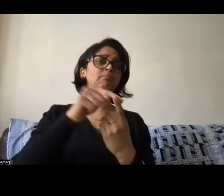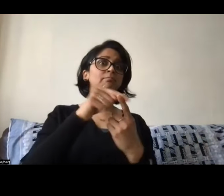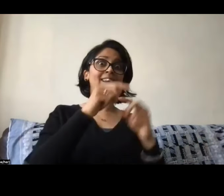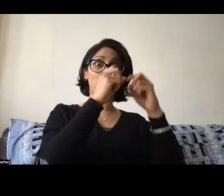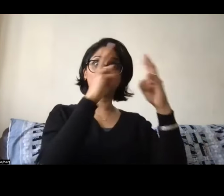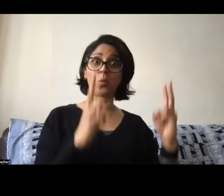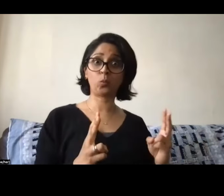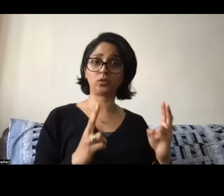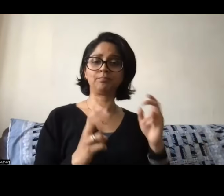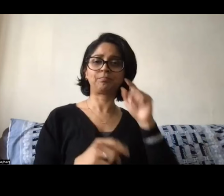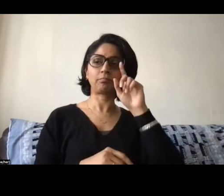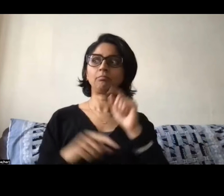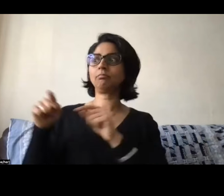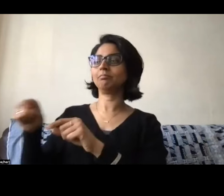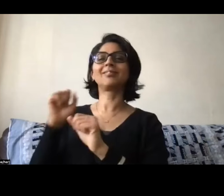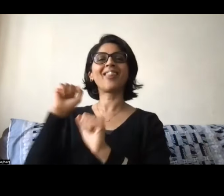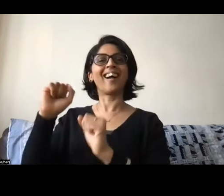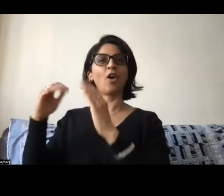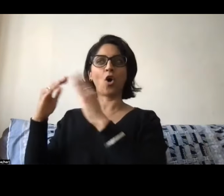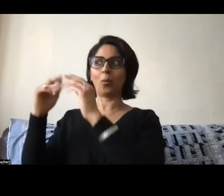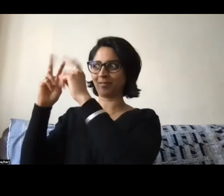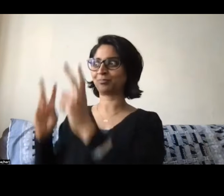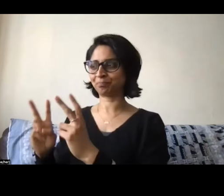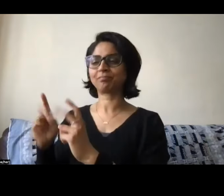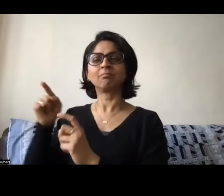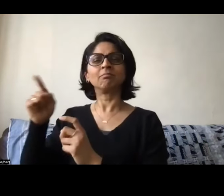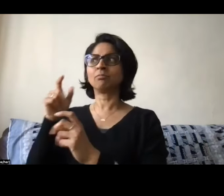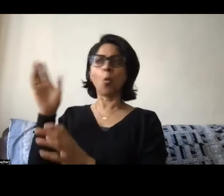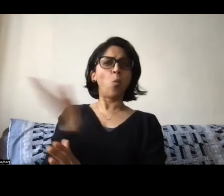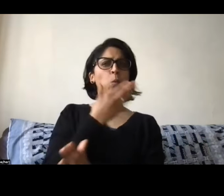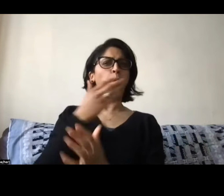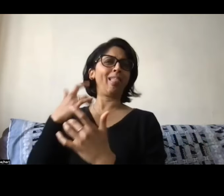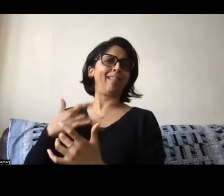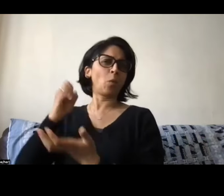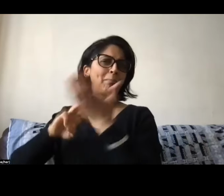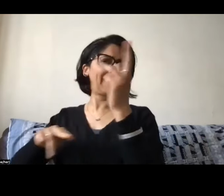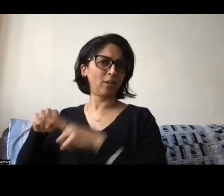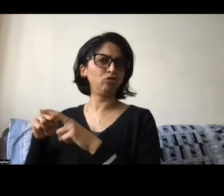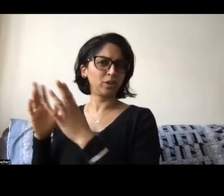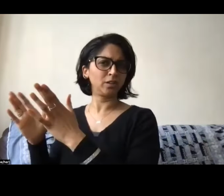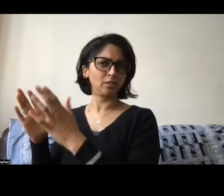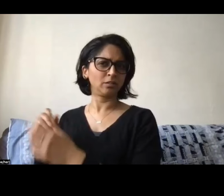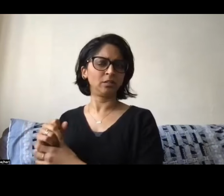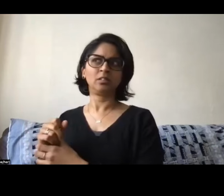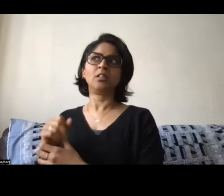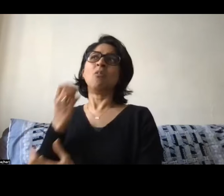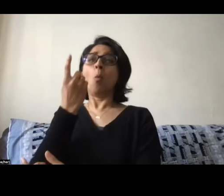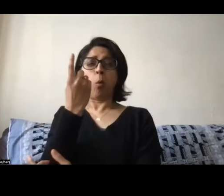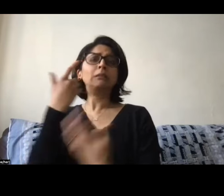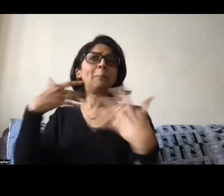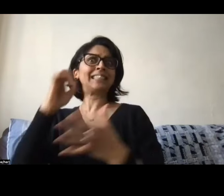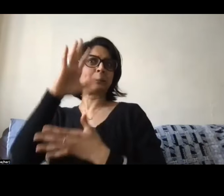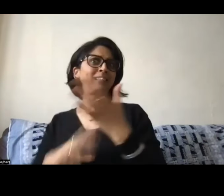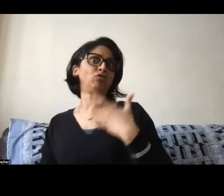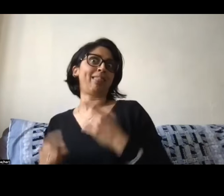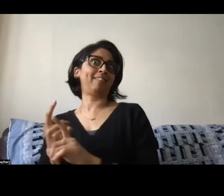or education. Firstly, in terms of their home, they'd obviously moved from a home. They all